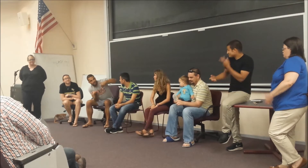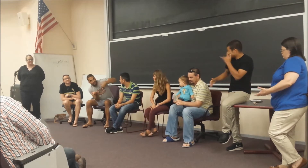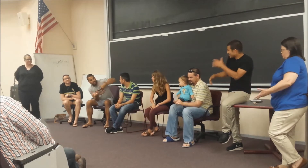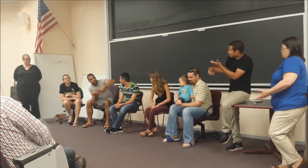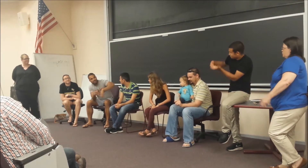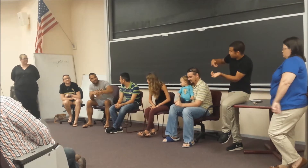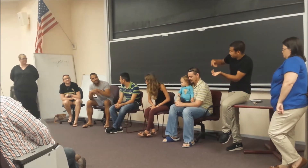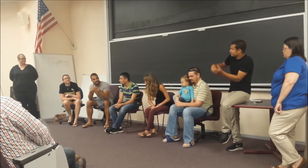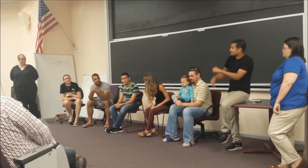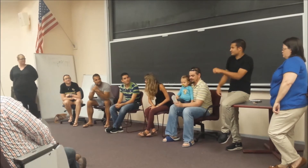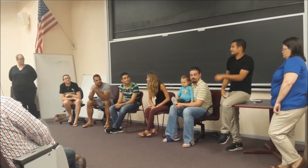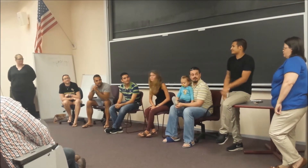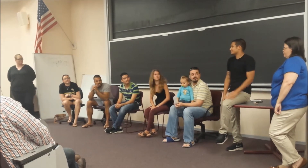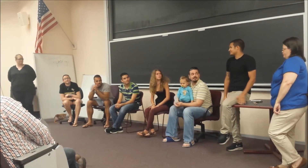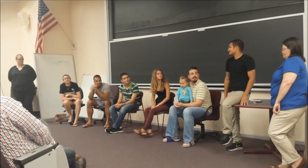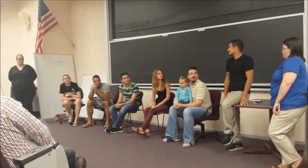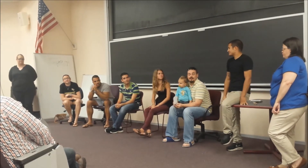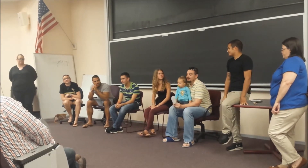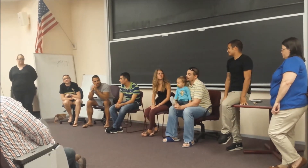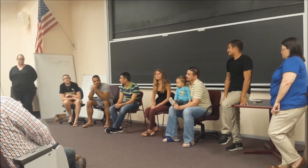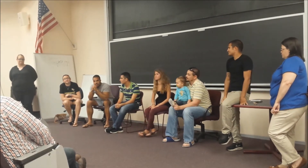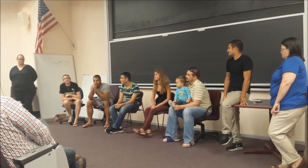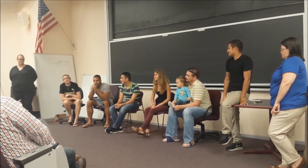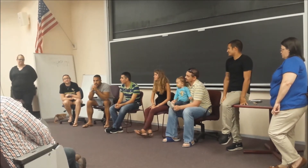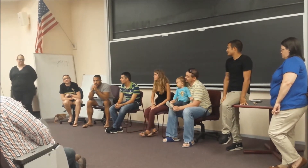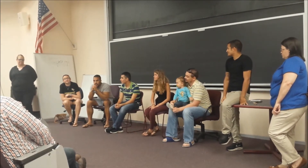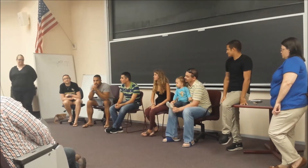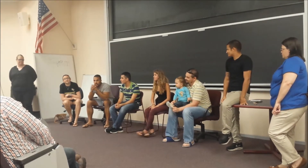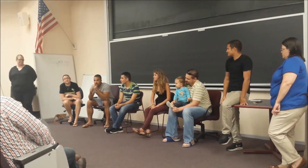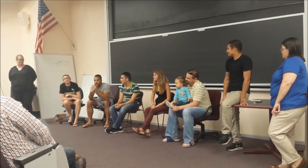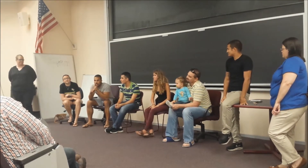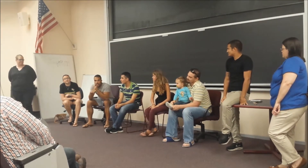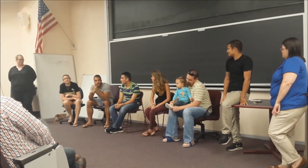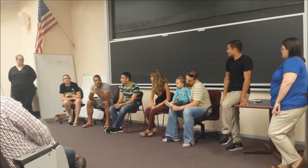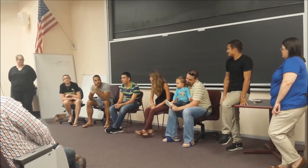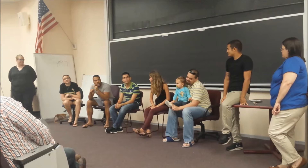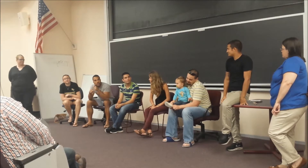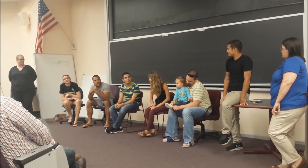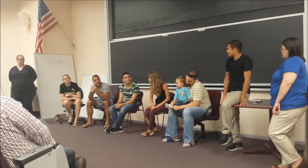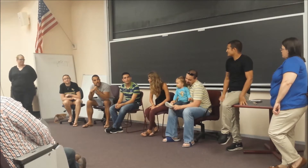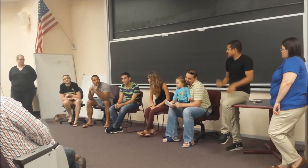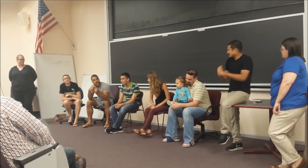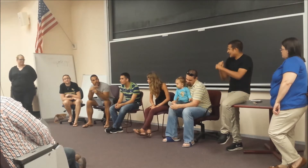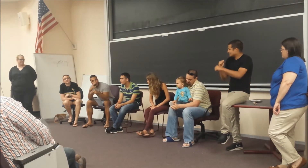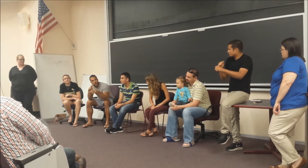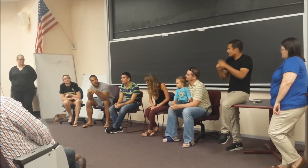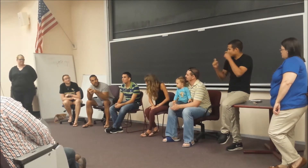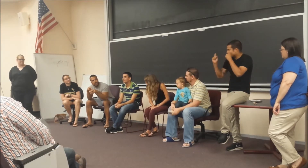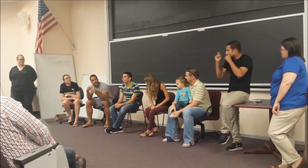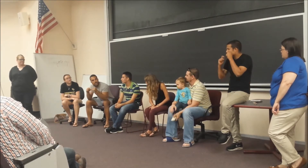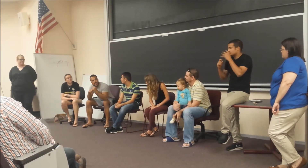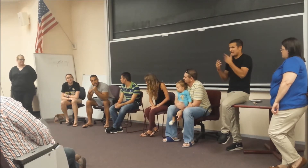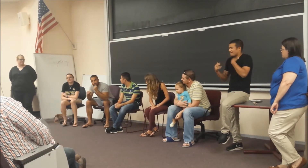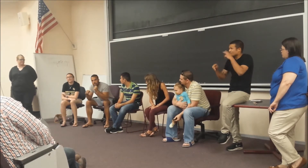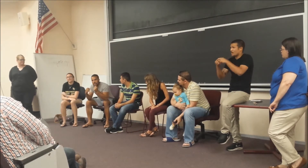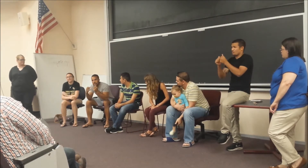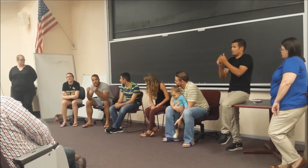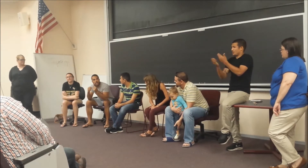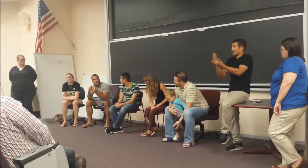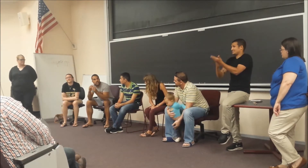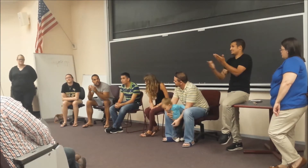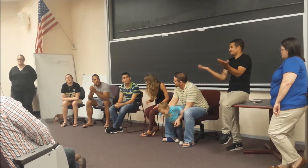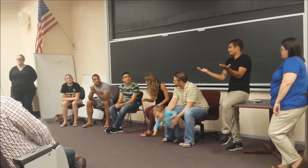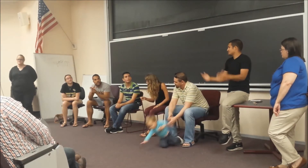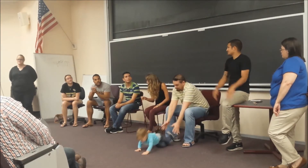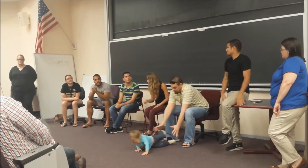use the facial expressions. There's another sign, that's pouring. It's pouring outside. So, you can exaggerate your